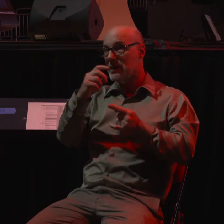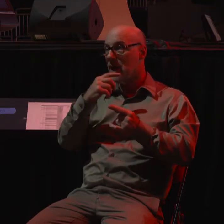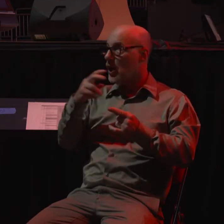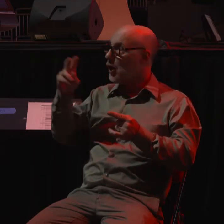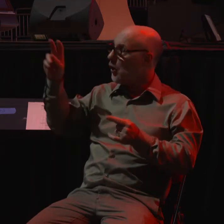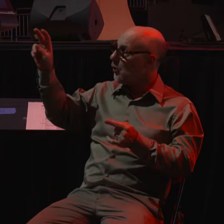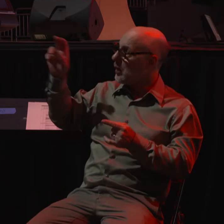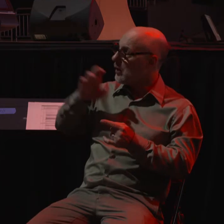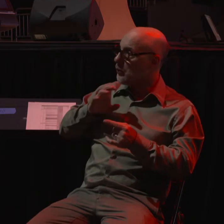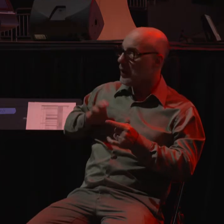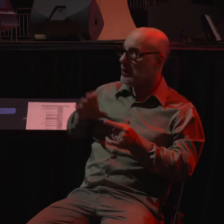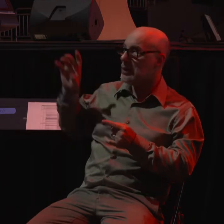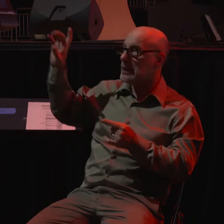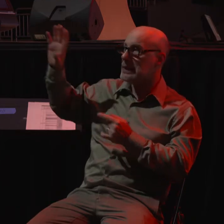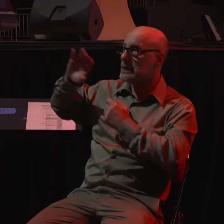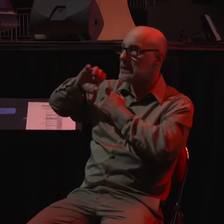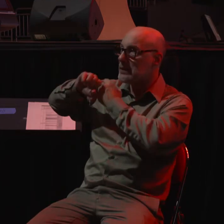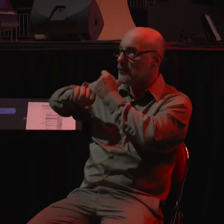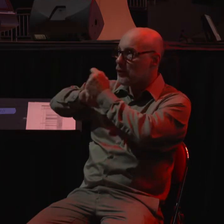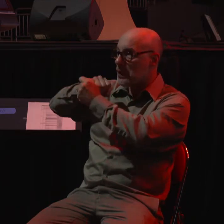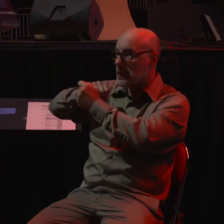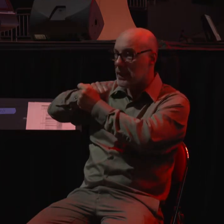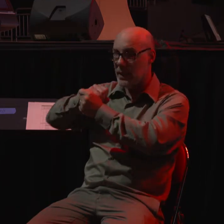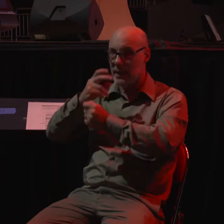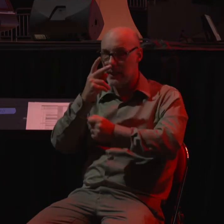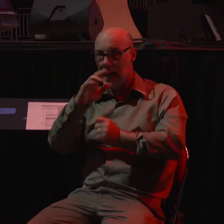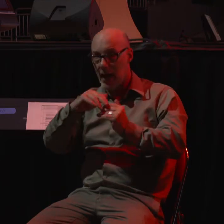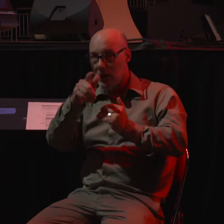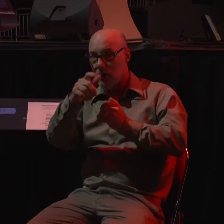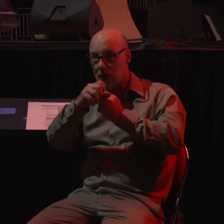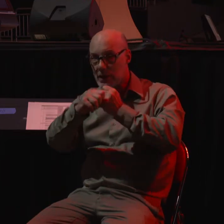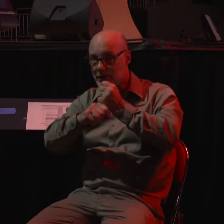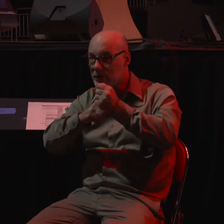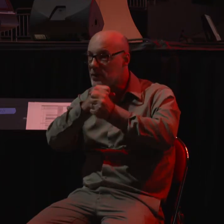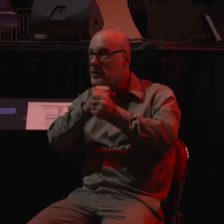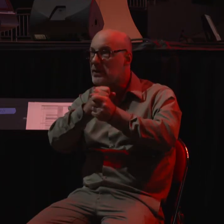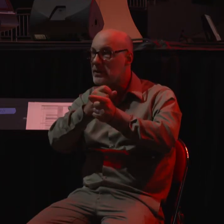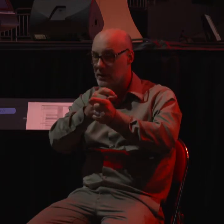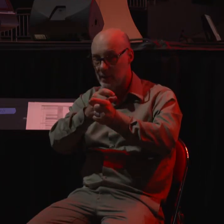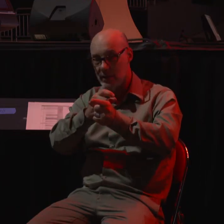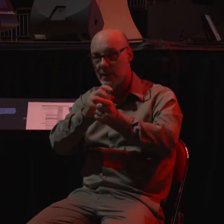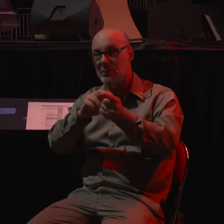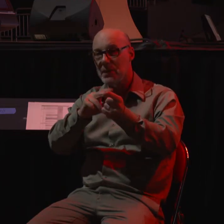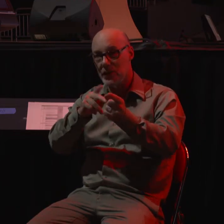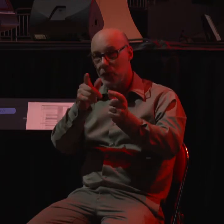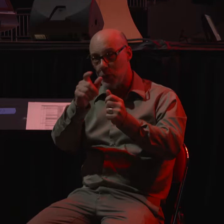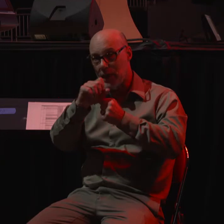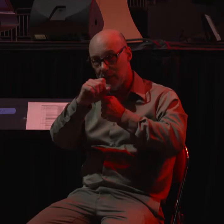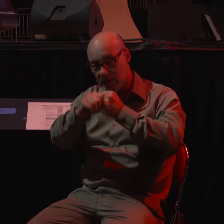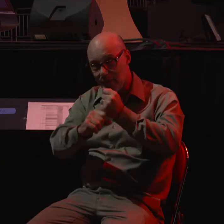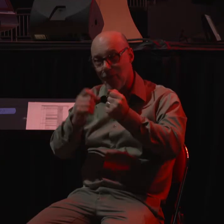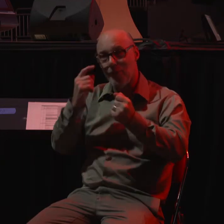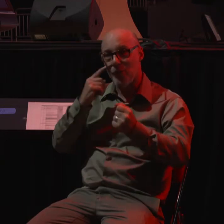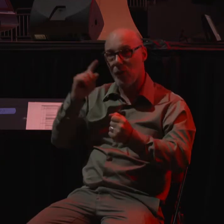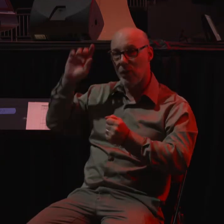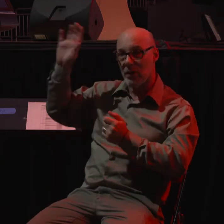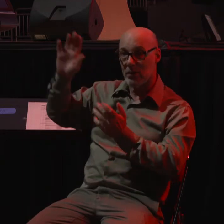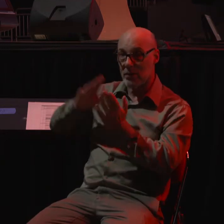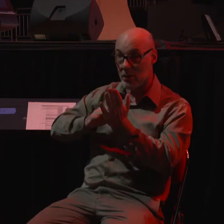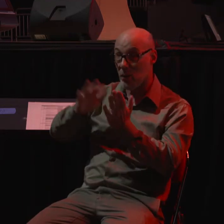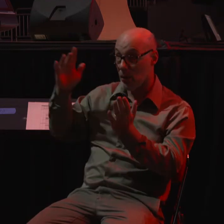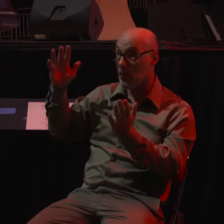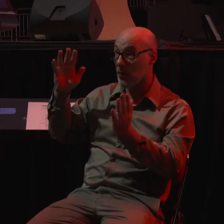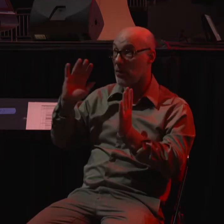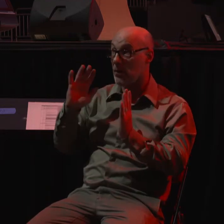which the Christians were suffering and how they might engage their suffering to the glory of God, right? And he